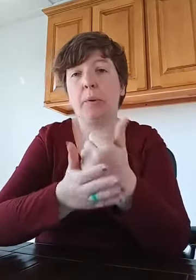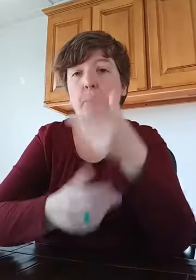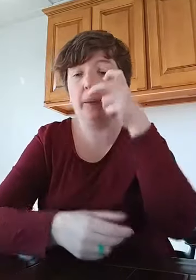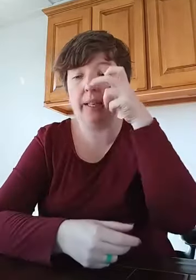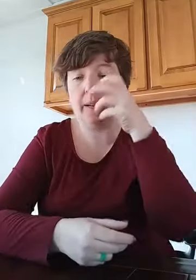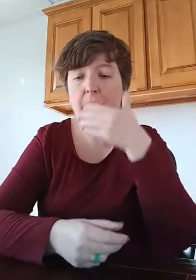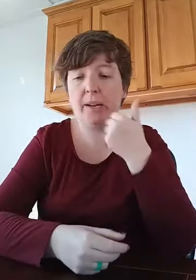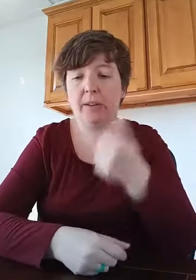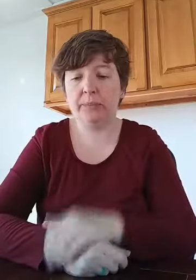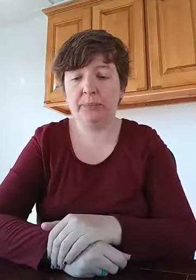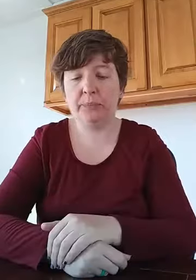read it better.